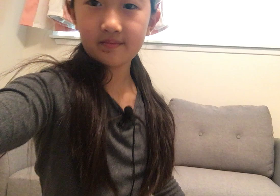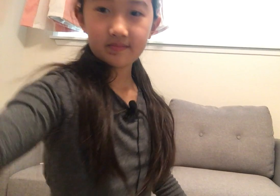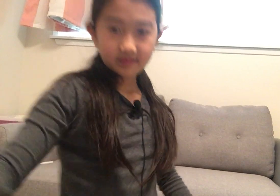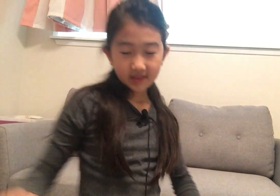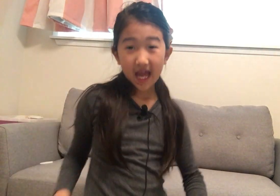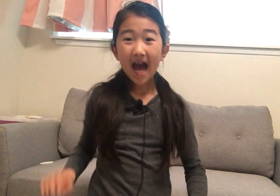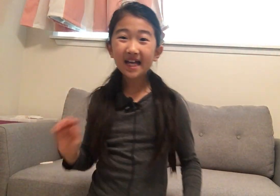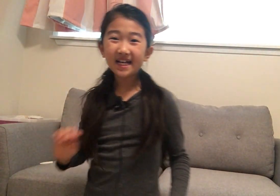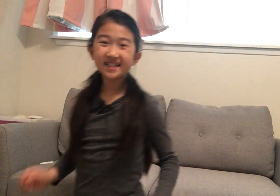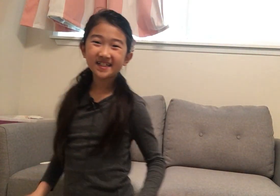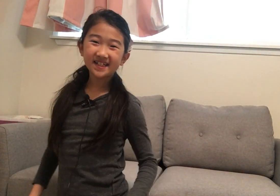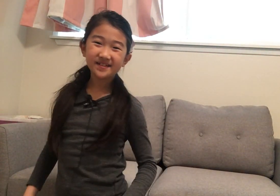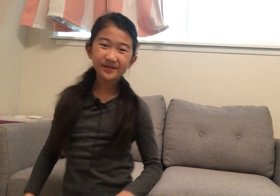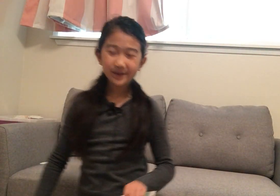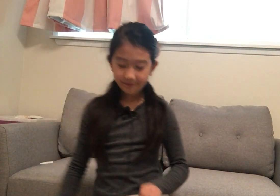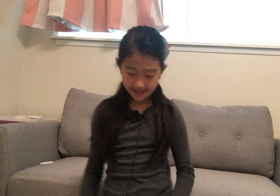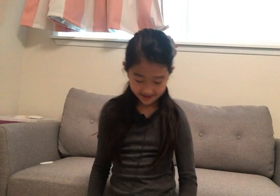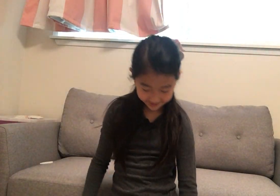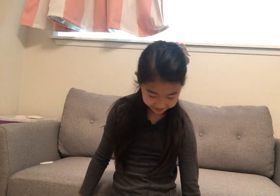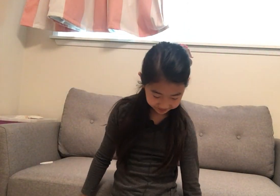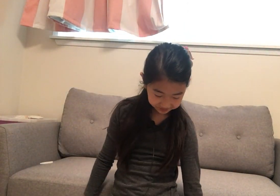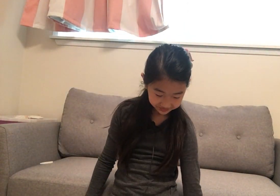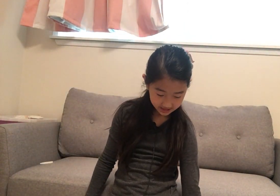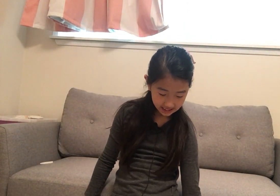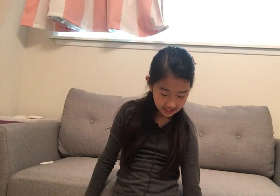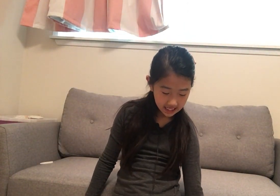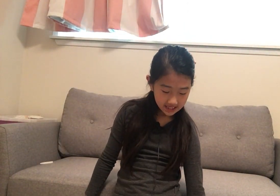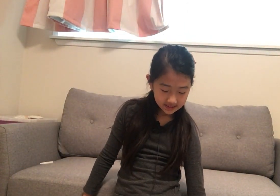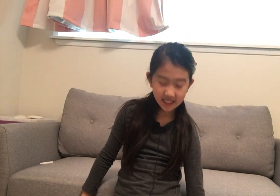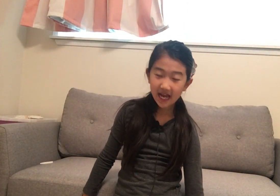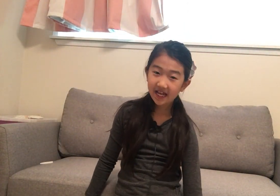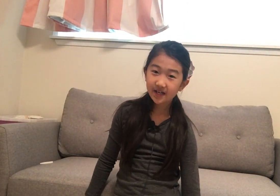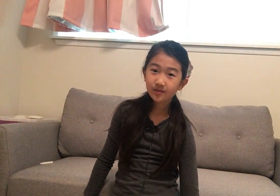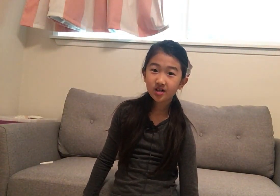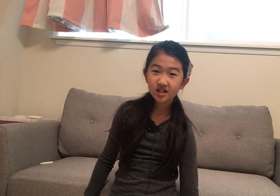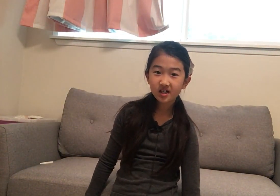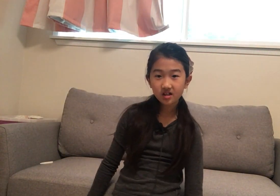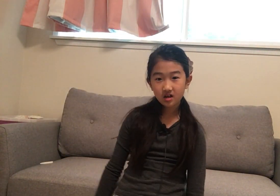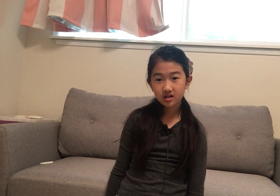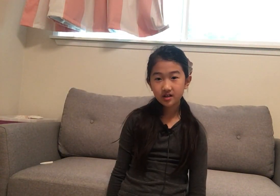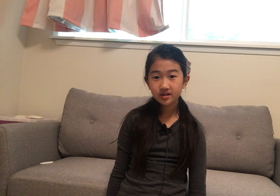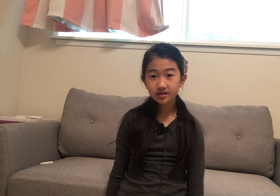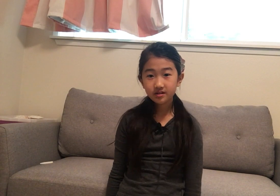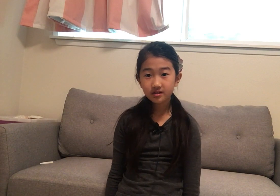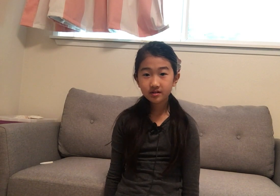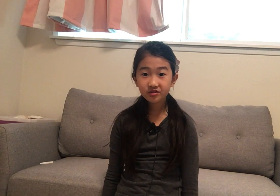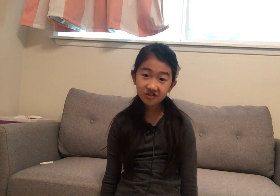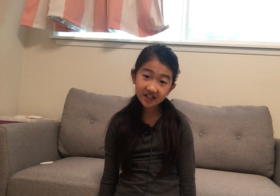hi guys it's me faith today we're gonna learn three